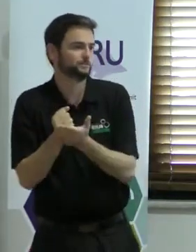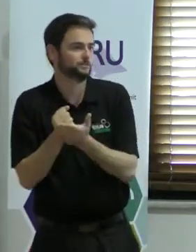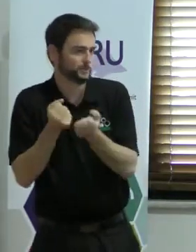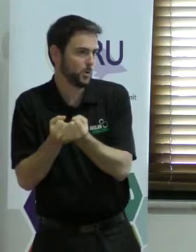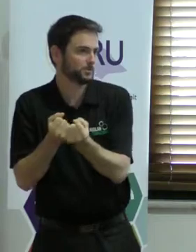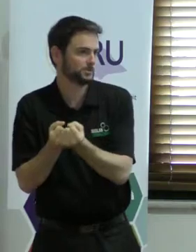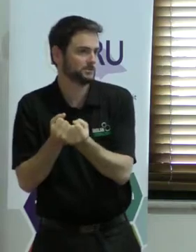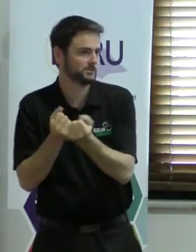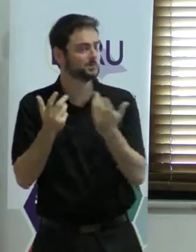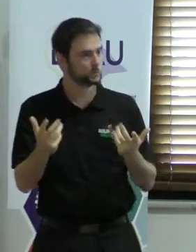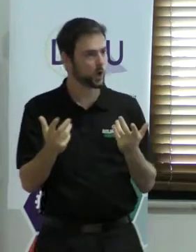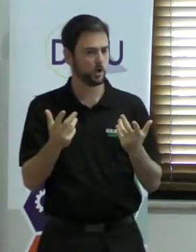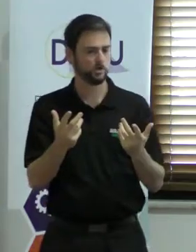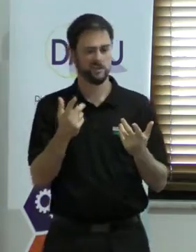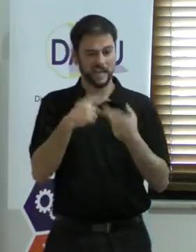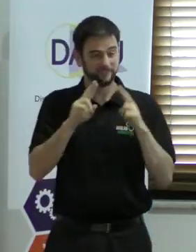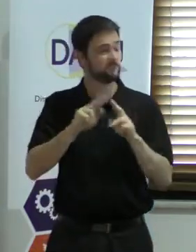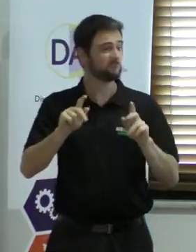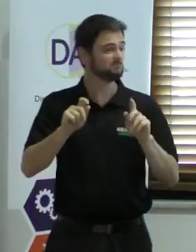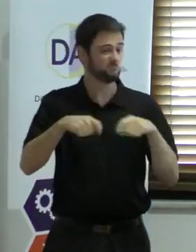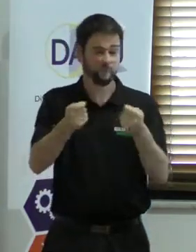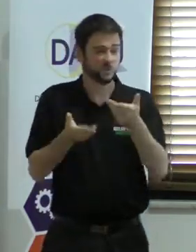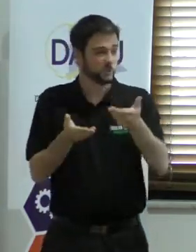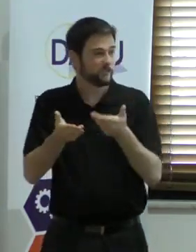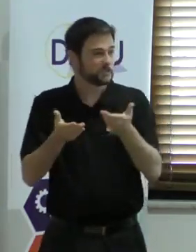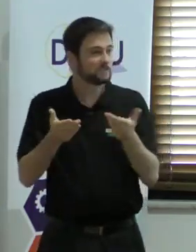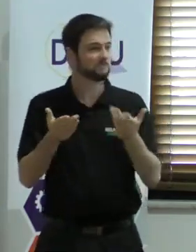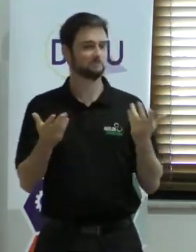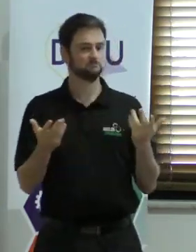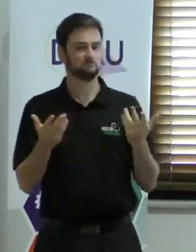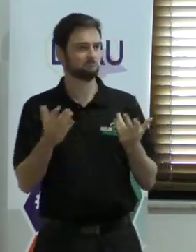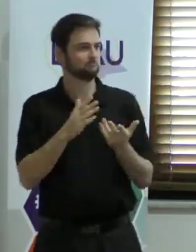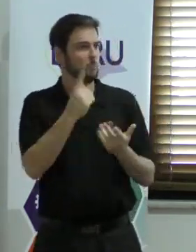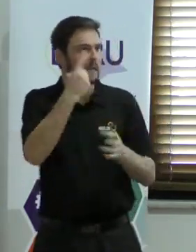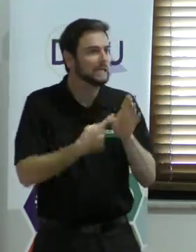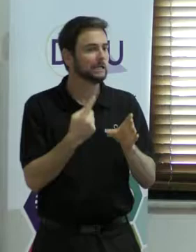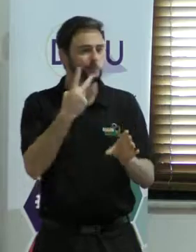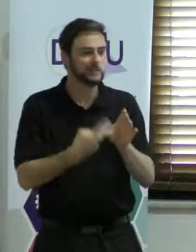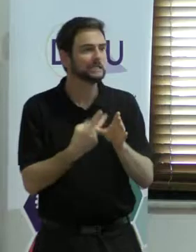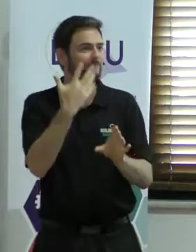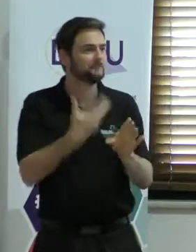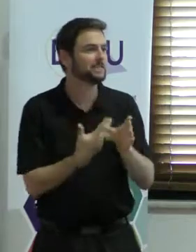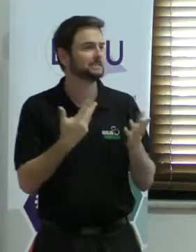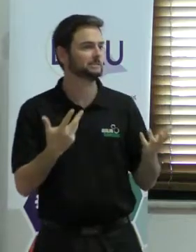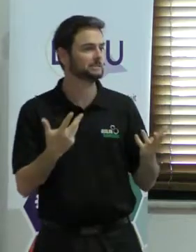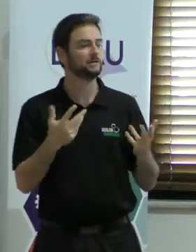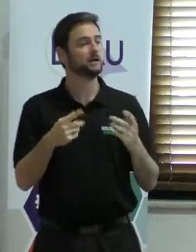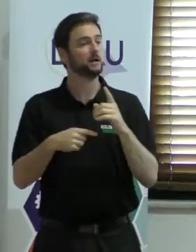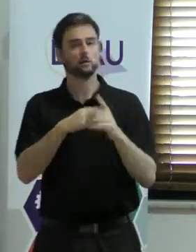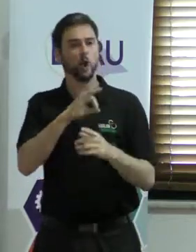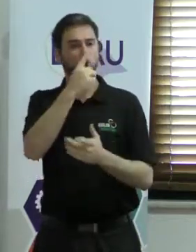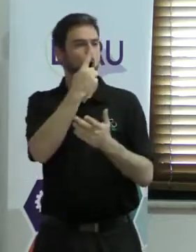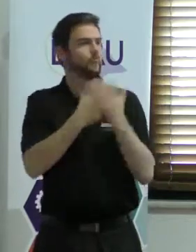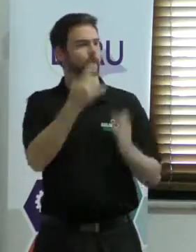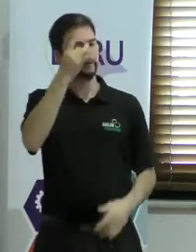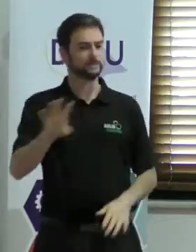which could be an interesting, is one possible way of being able to unpack the complexity